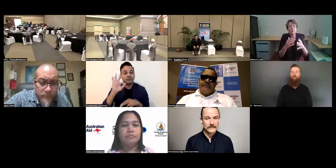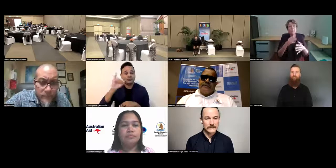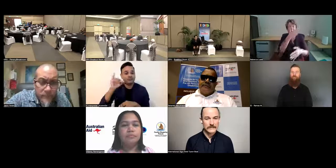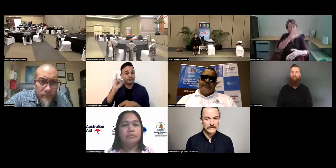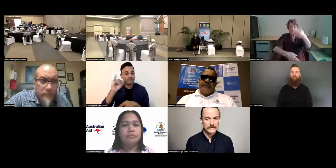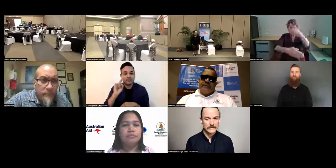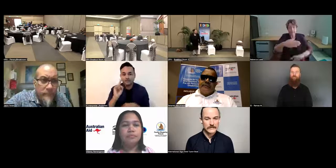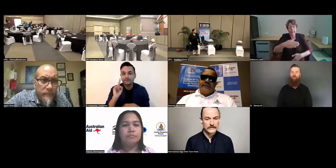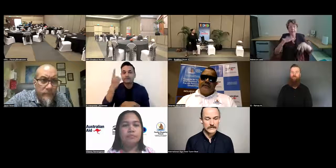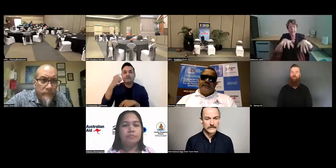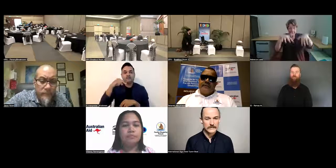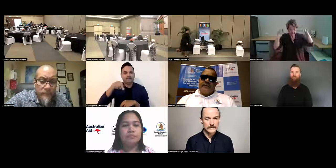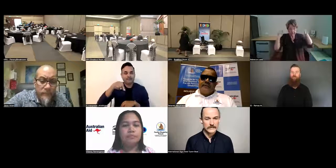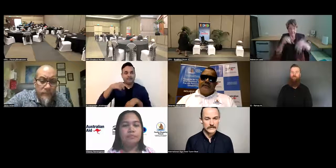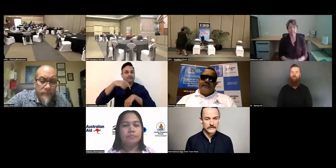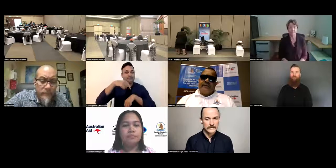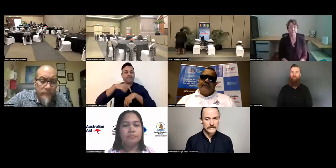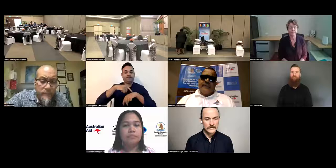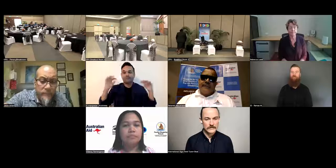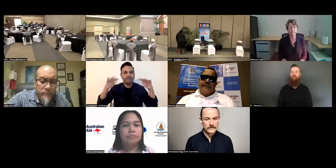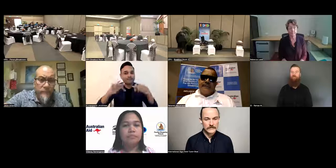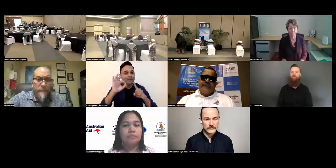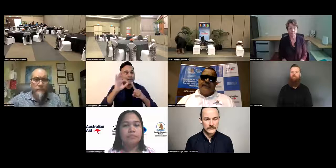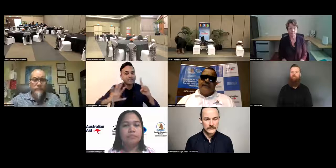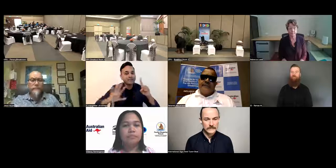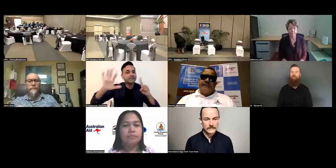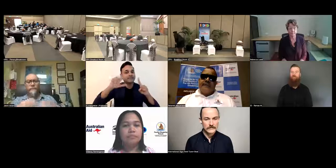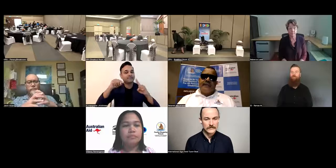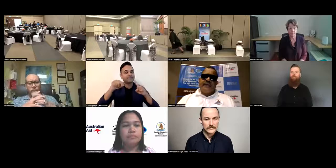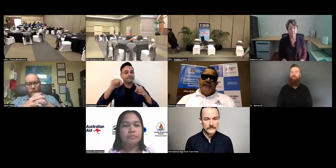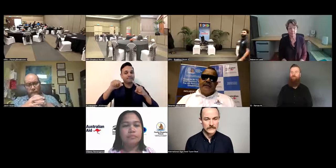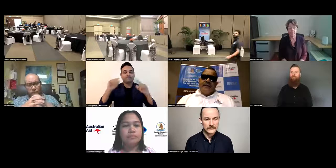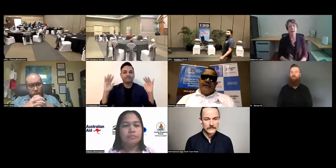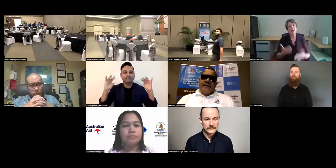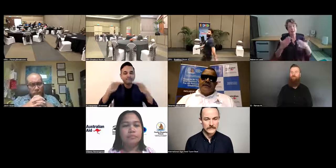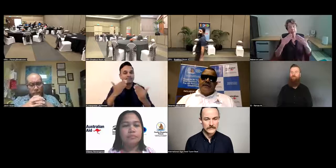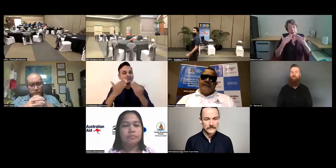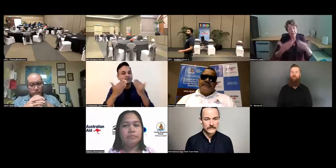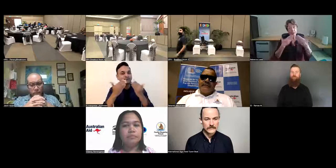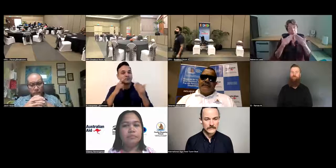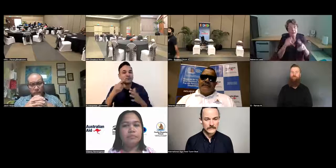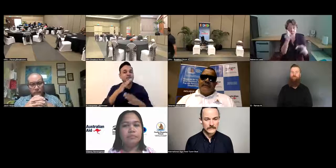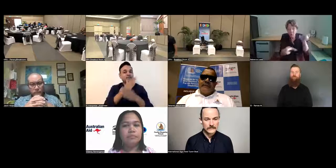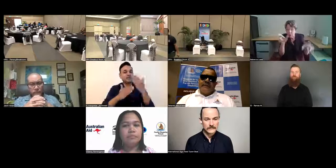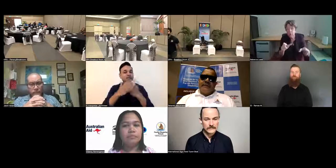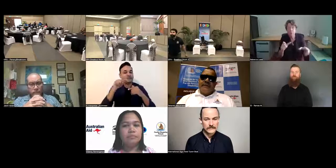to thank you for your attendance and participation today. I